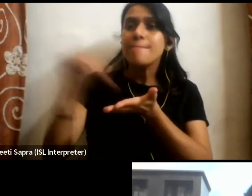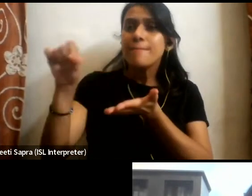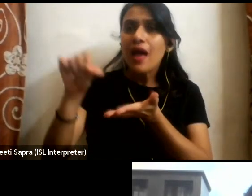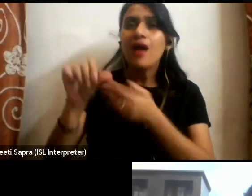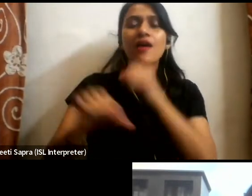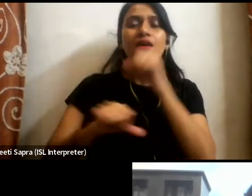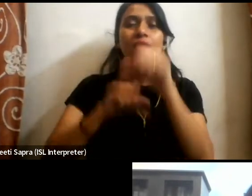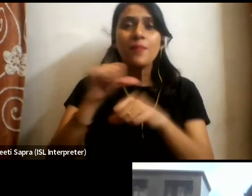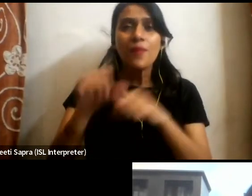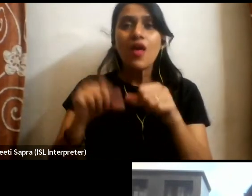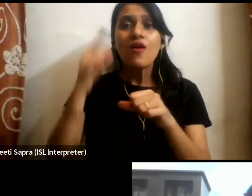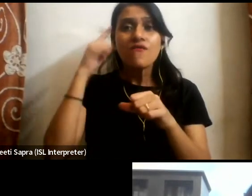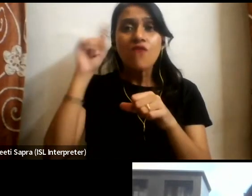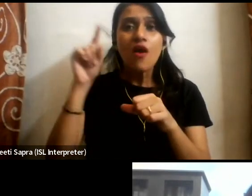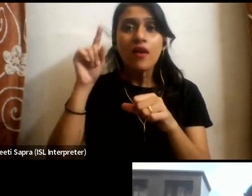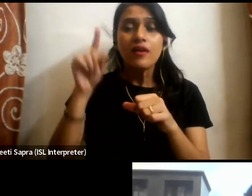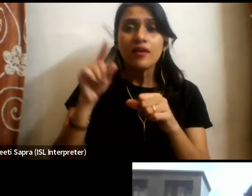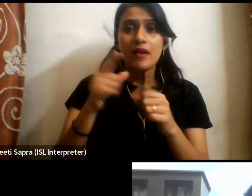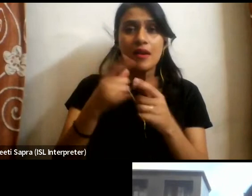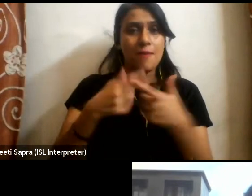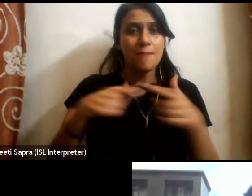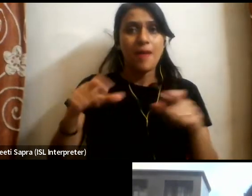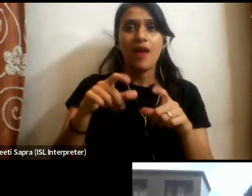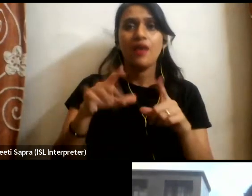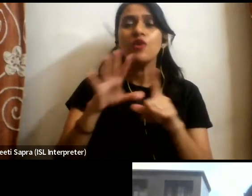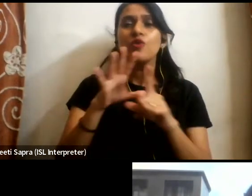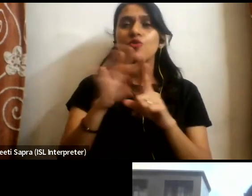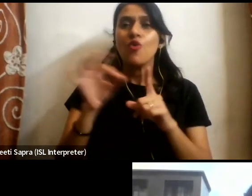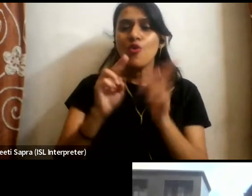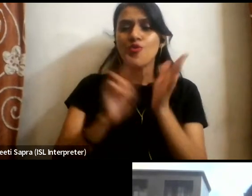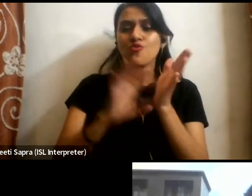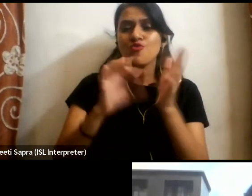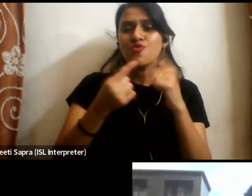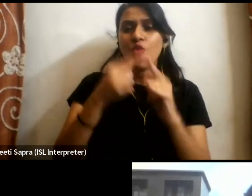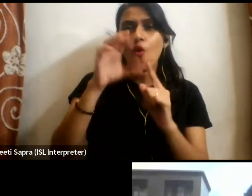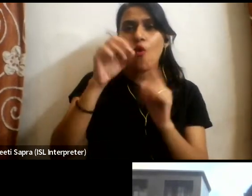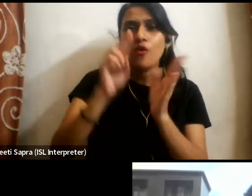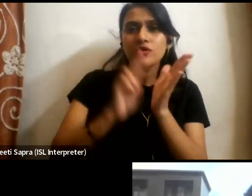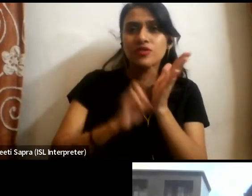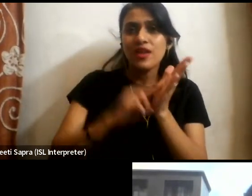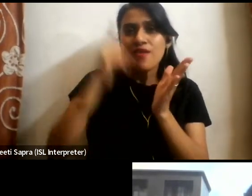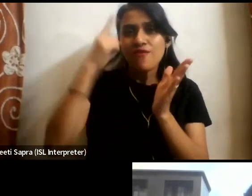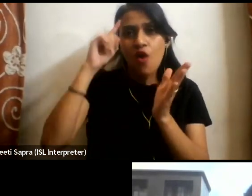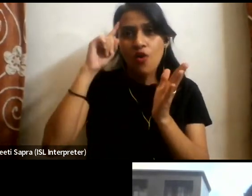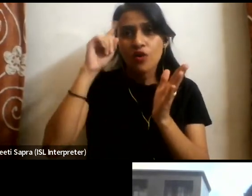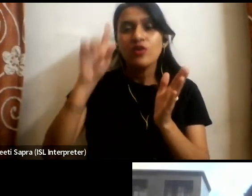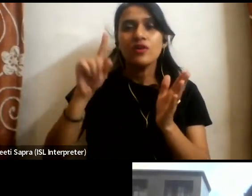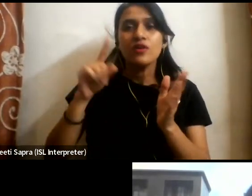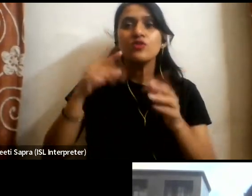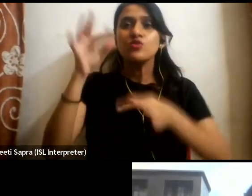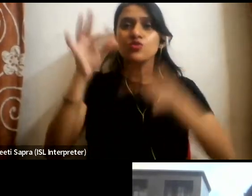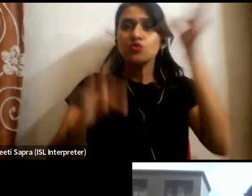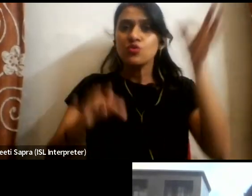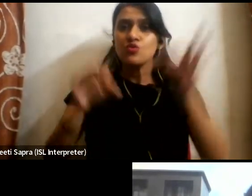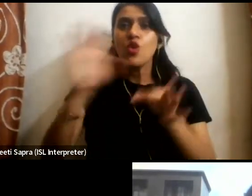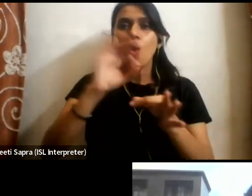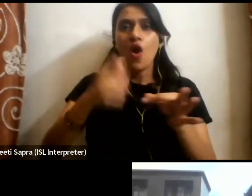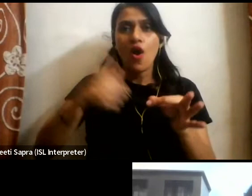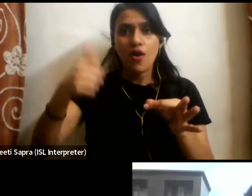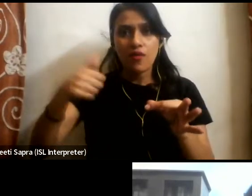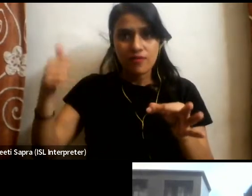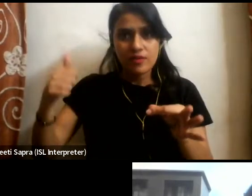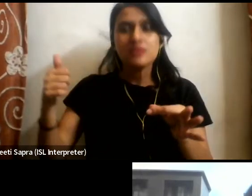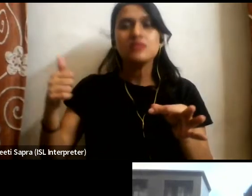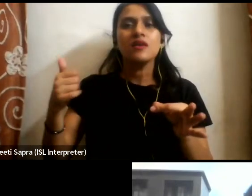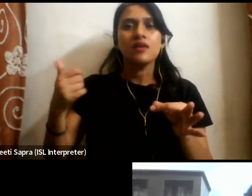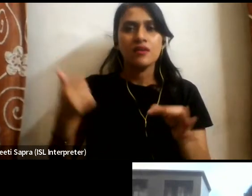them, and we need to pander to this notion that applying for a judicial office is beneath a person, so